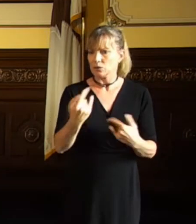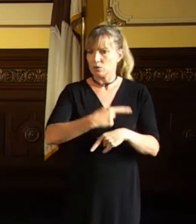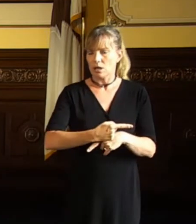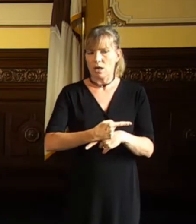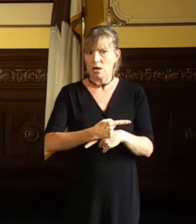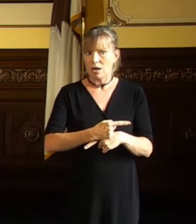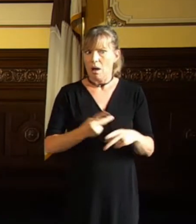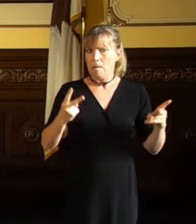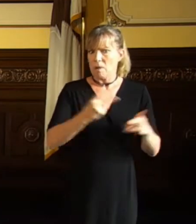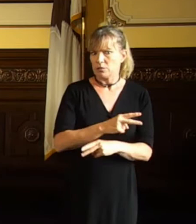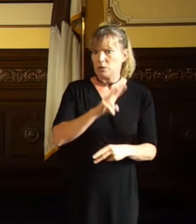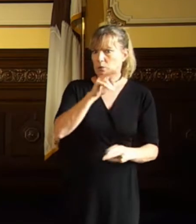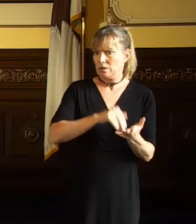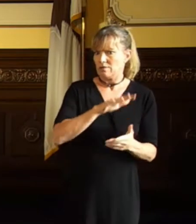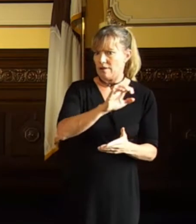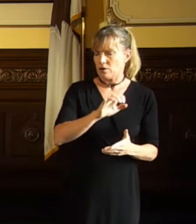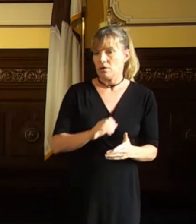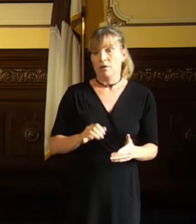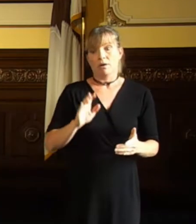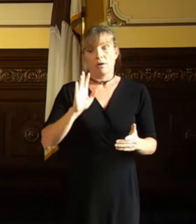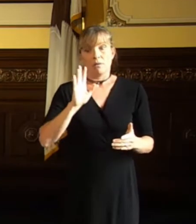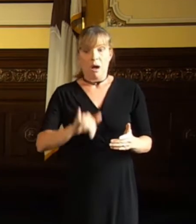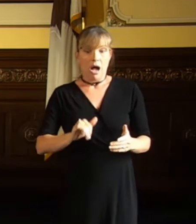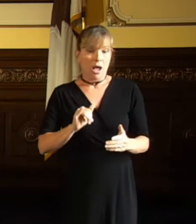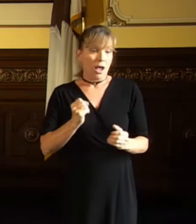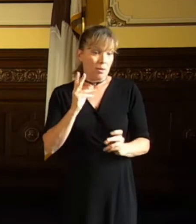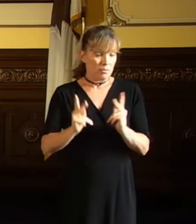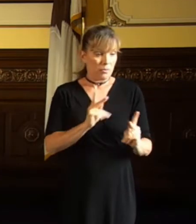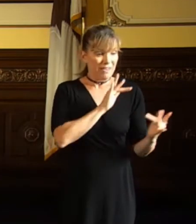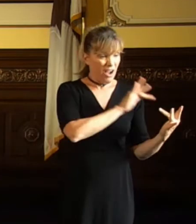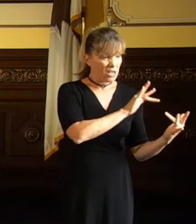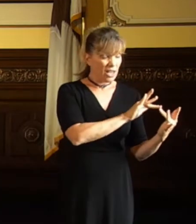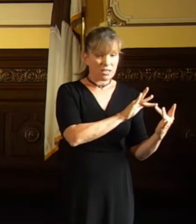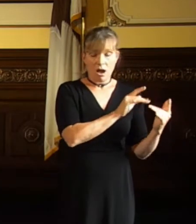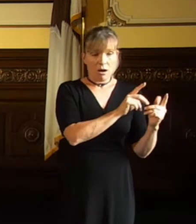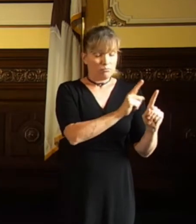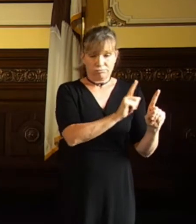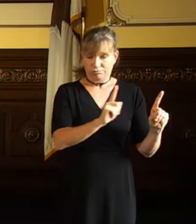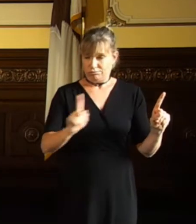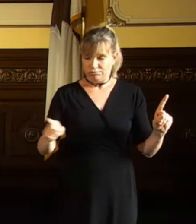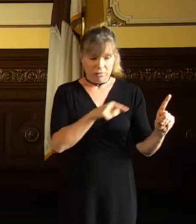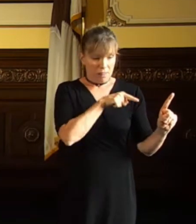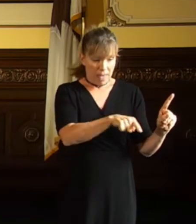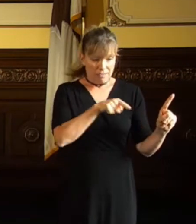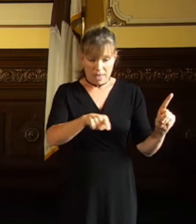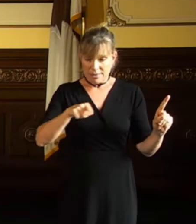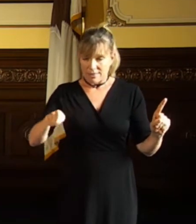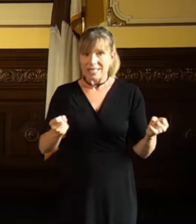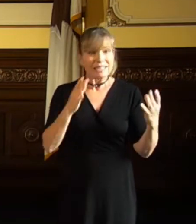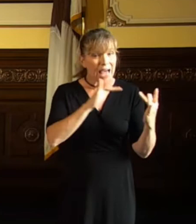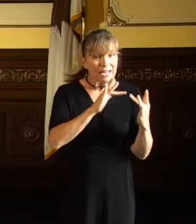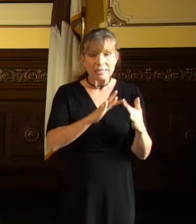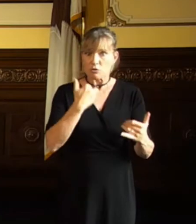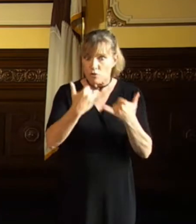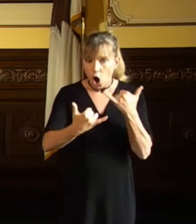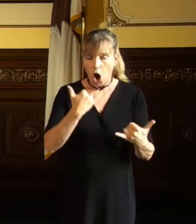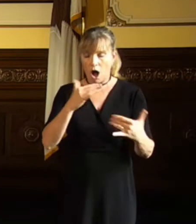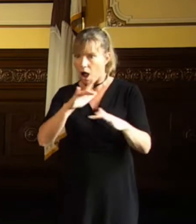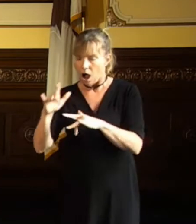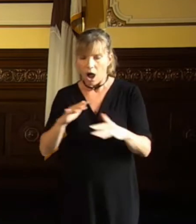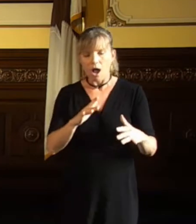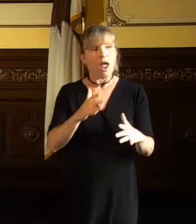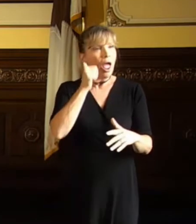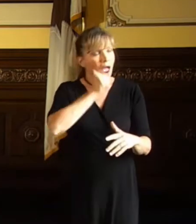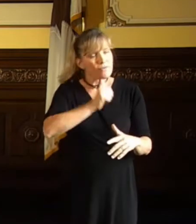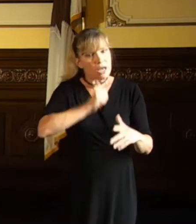multiply 2,500 by the number of people that each one has been in contact with. That's a lot of contacts to make. So again,